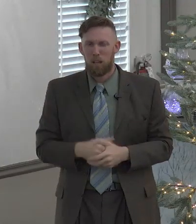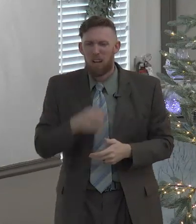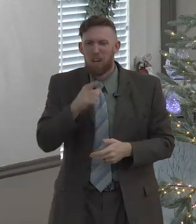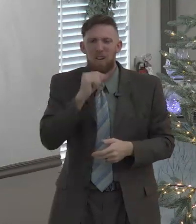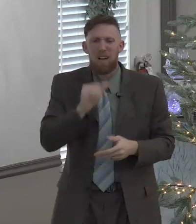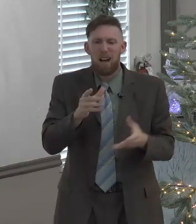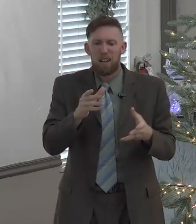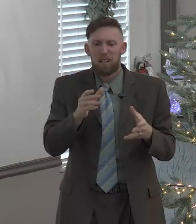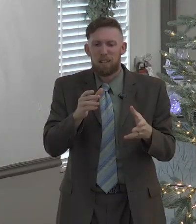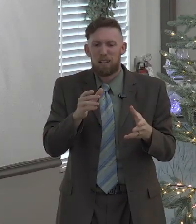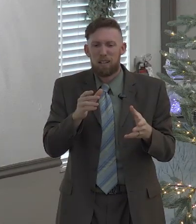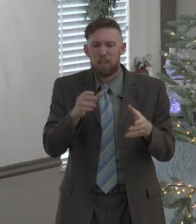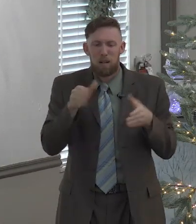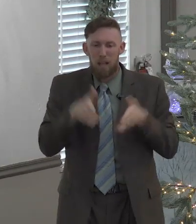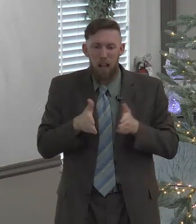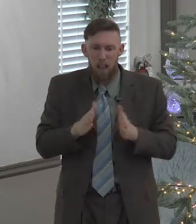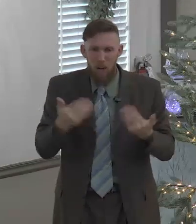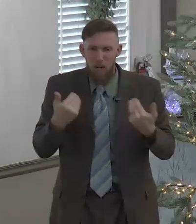not going to get it.